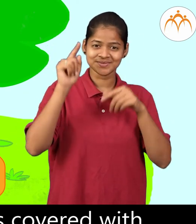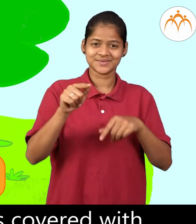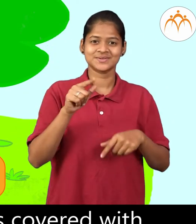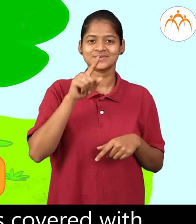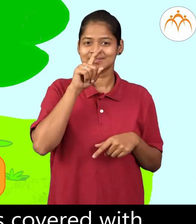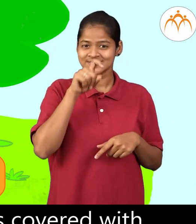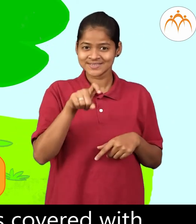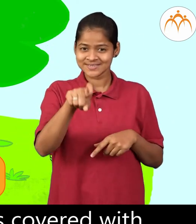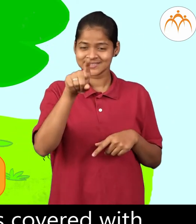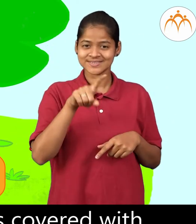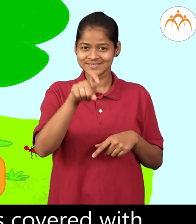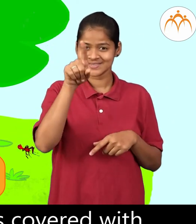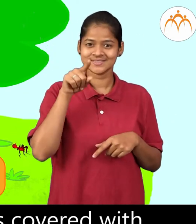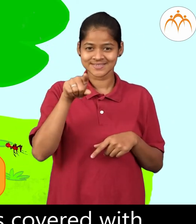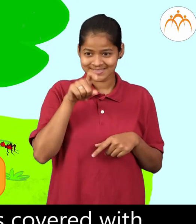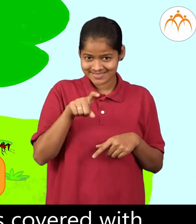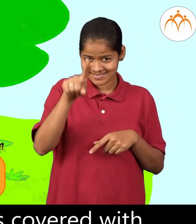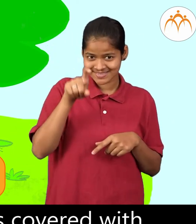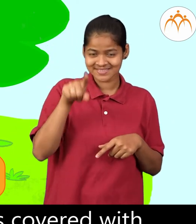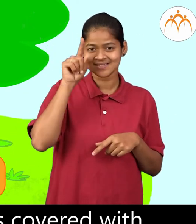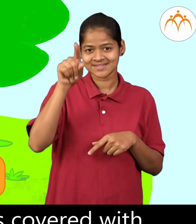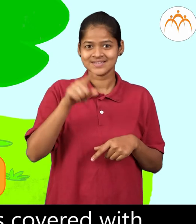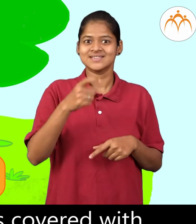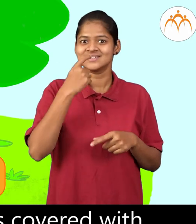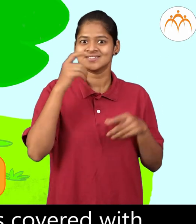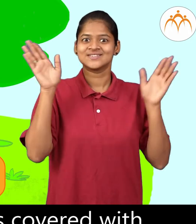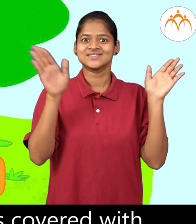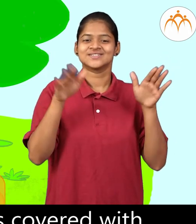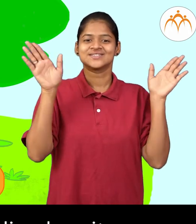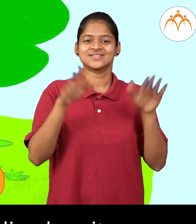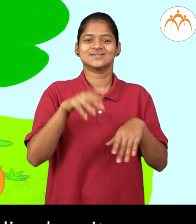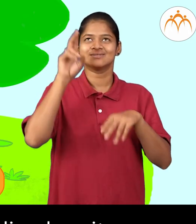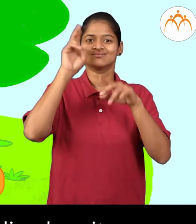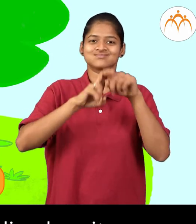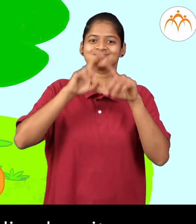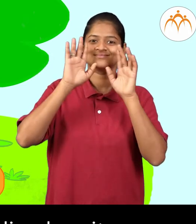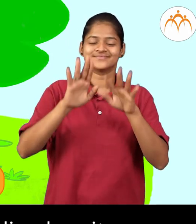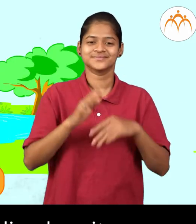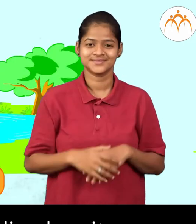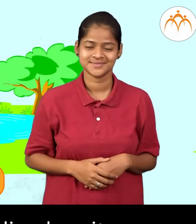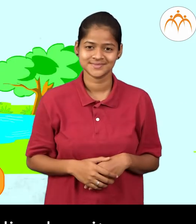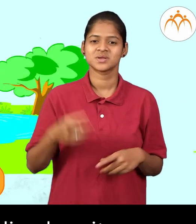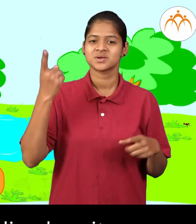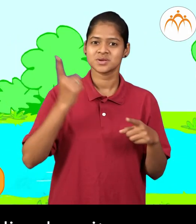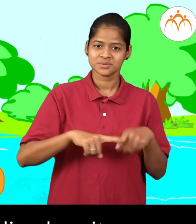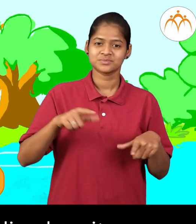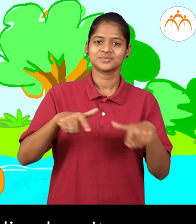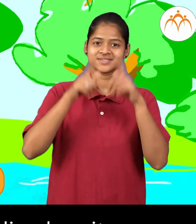branches covered with leaves all over an ant and a dove lived